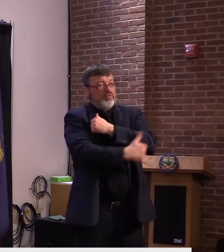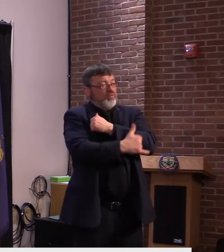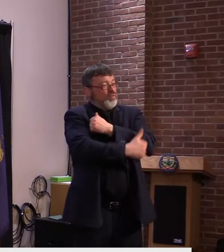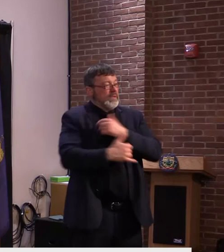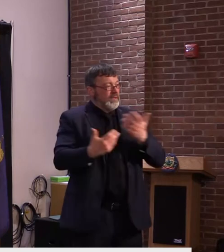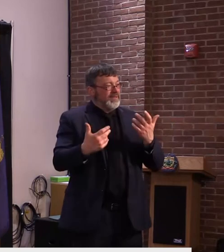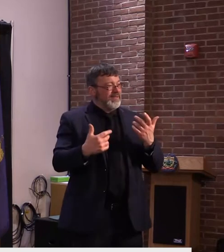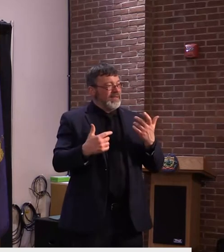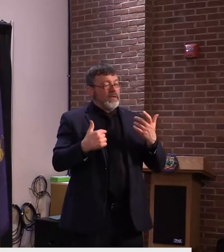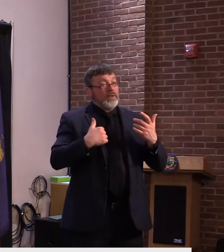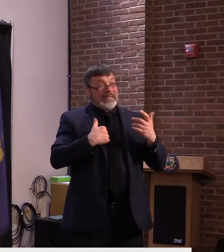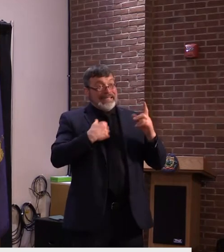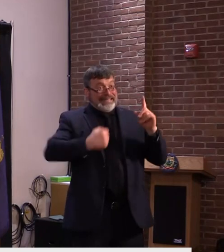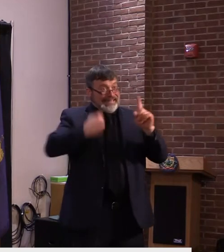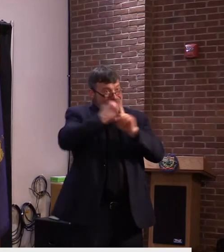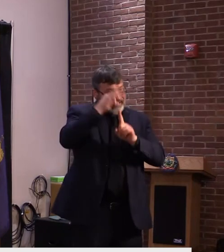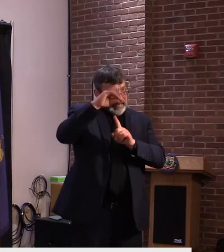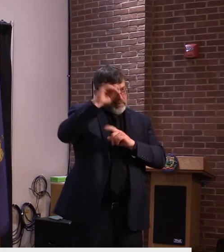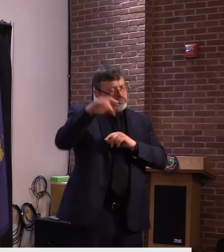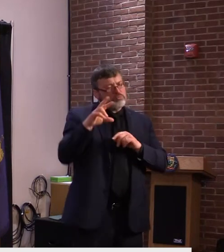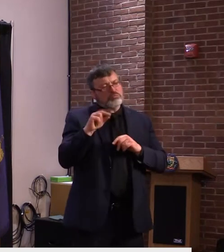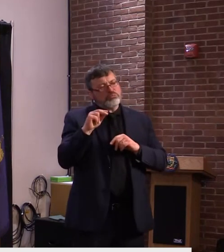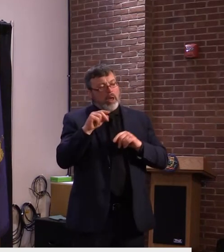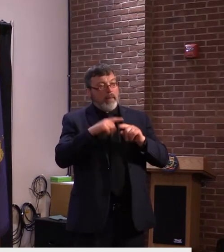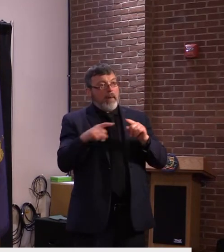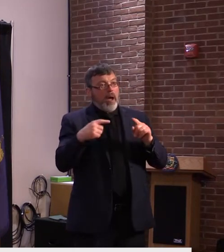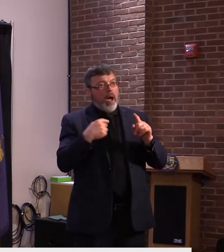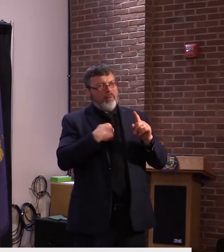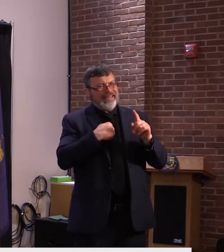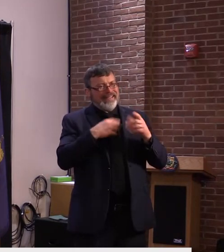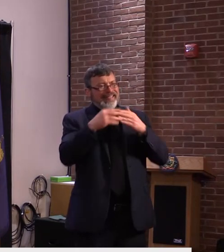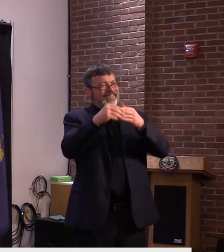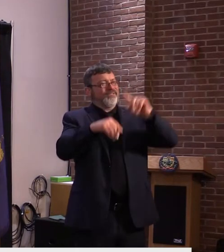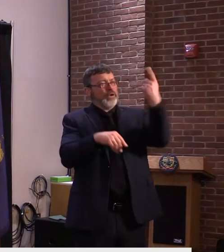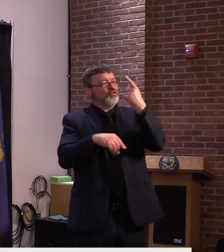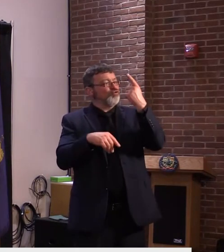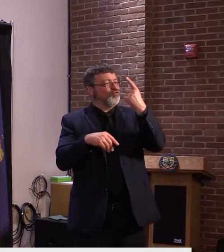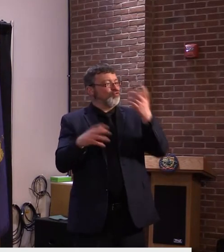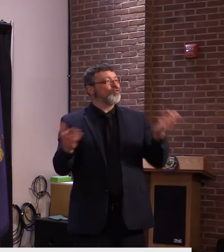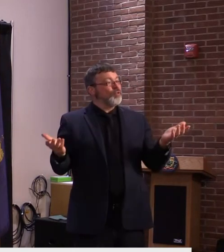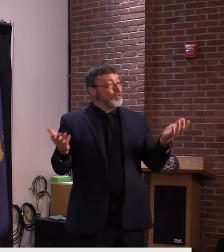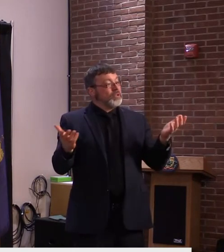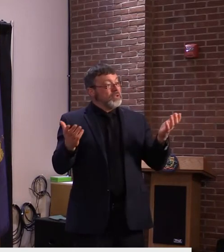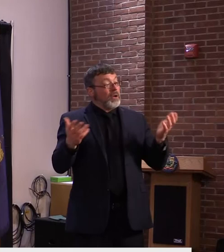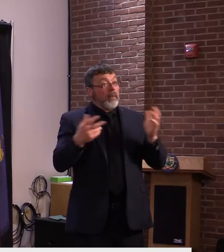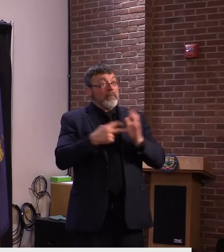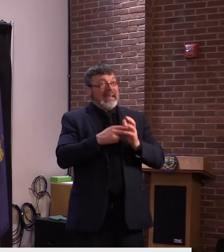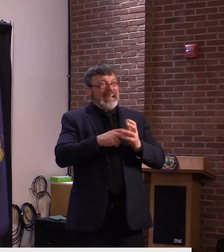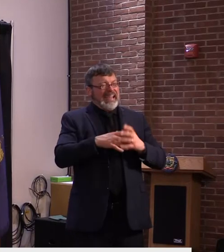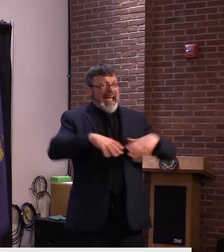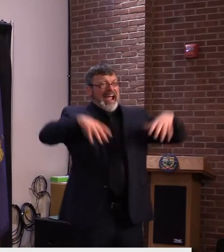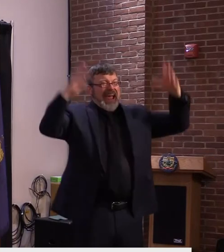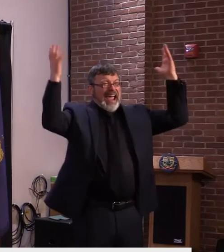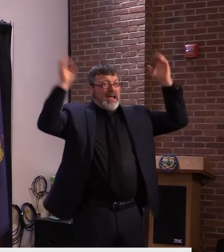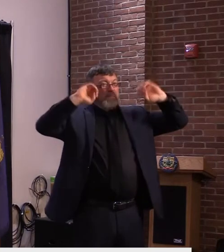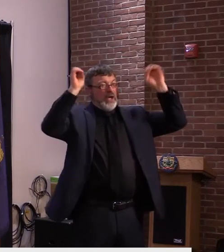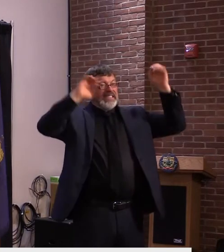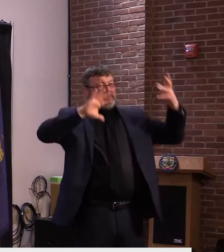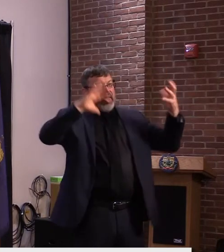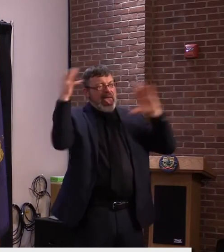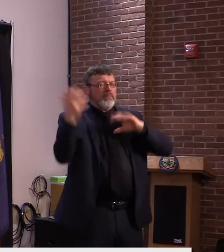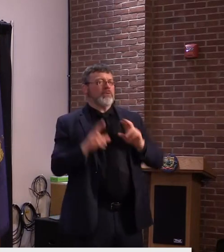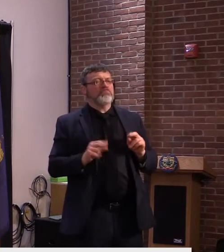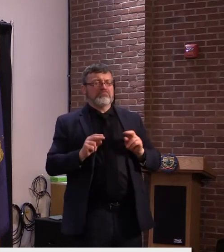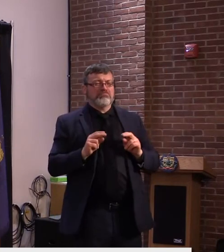90%, interfere seriously with our ability to move forward. But I do, again, want to reiterate what I said in